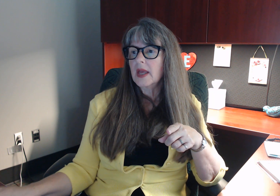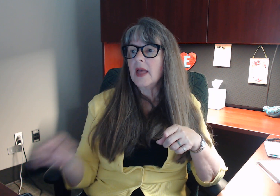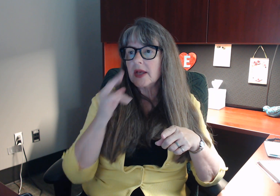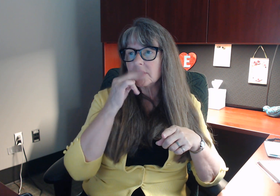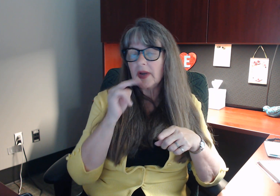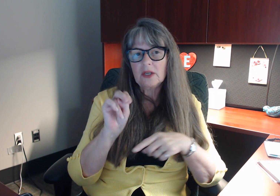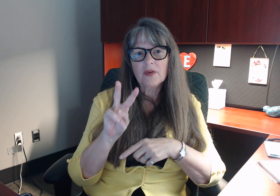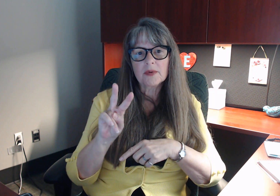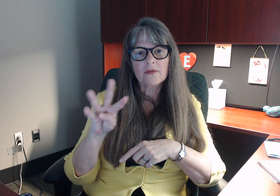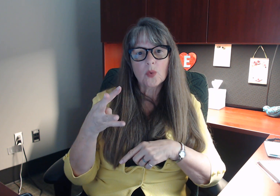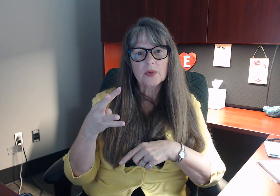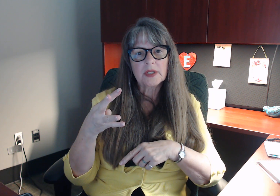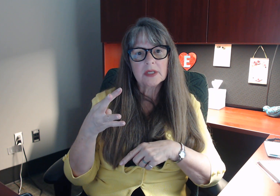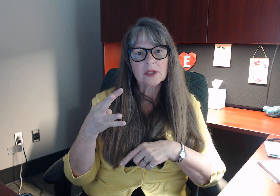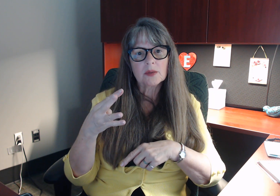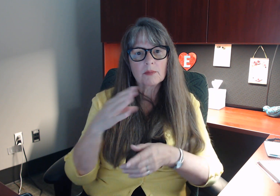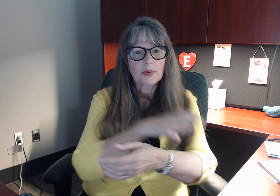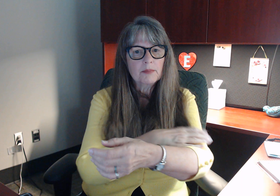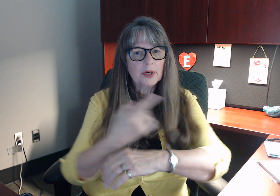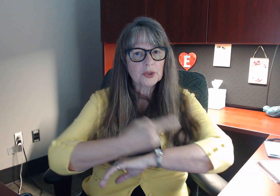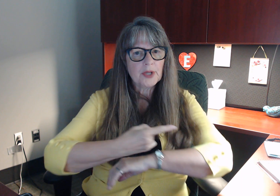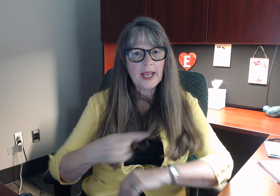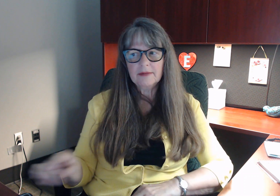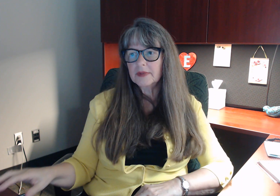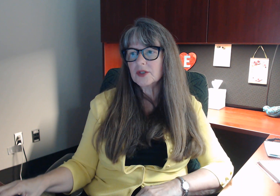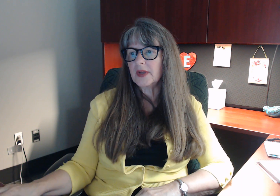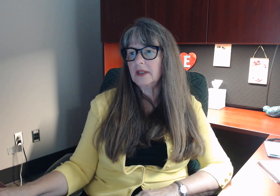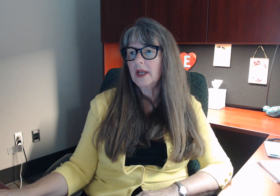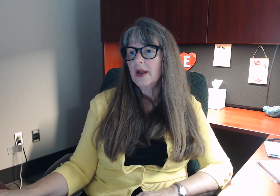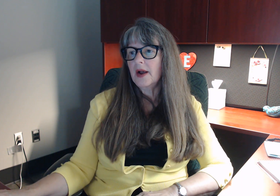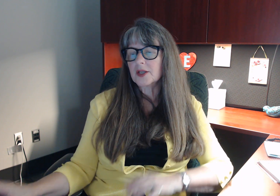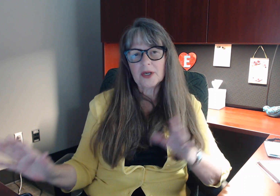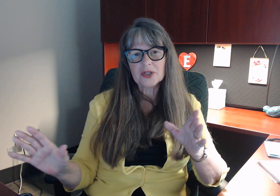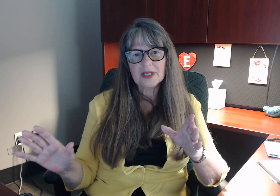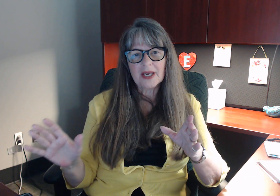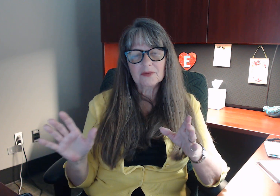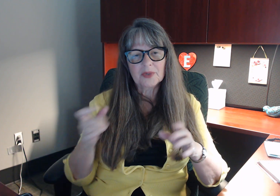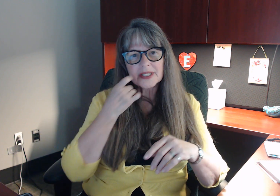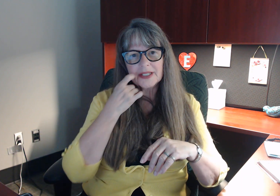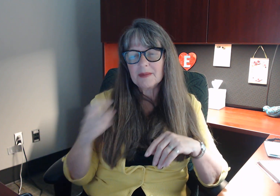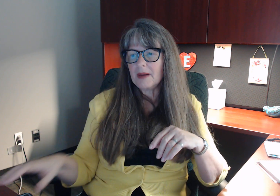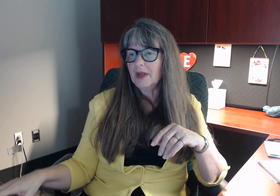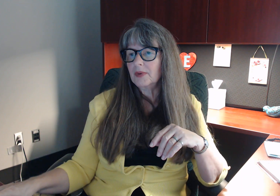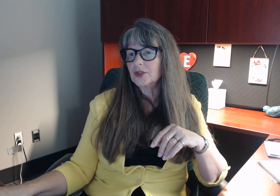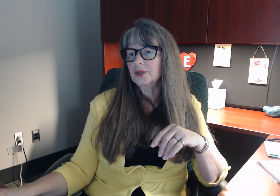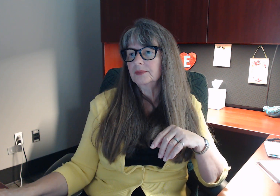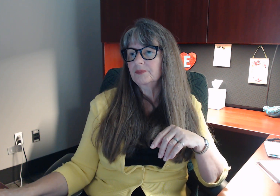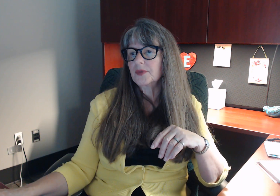And that's funny, November the 4th is Blood Pressure Day. That's funny, because I just did that recently about blood pressure, so I